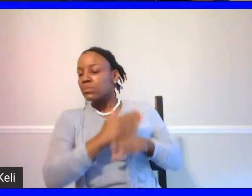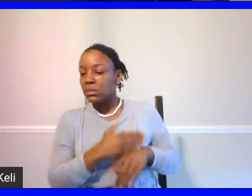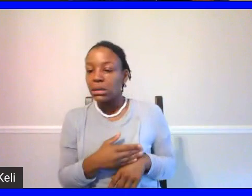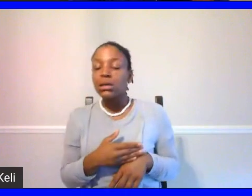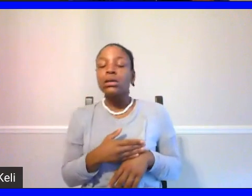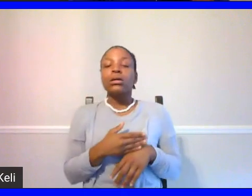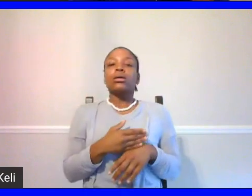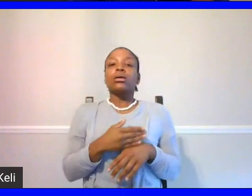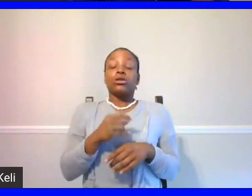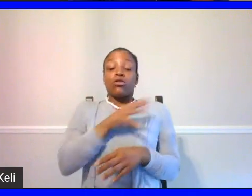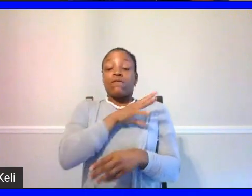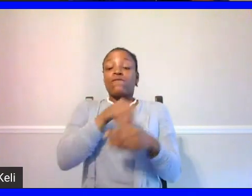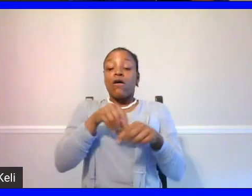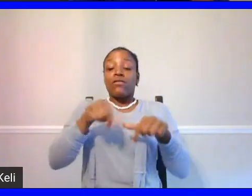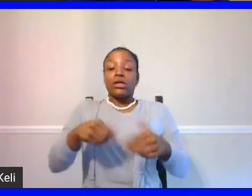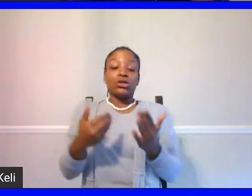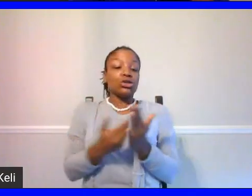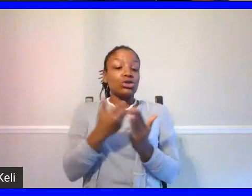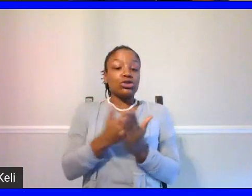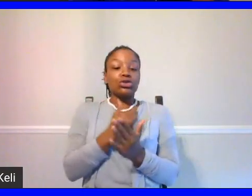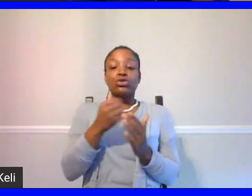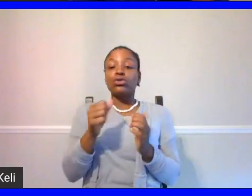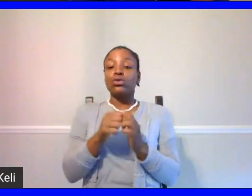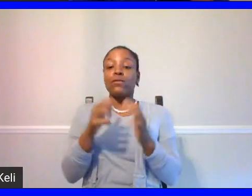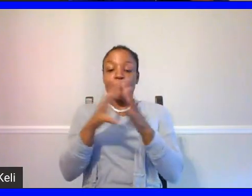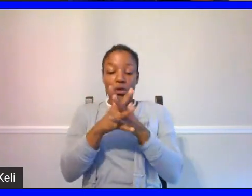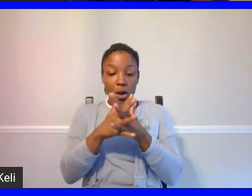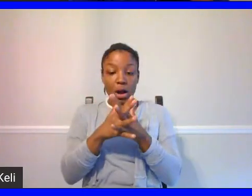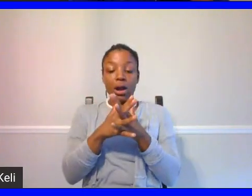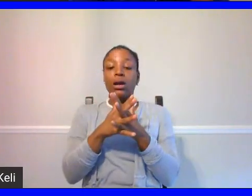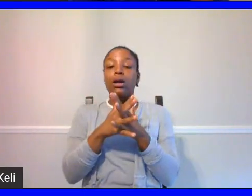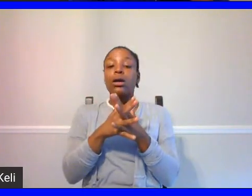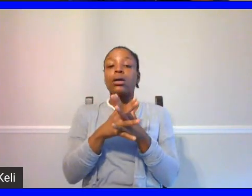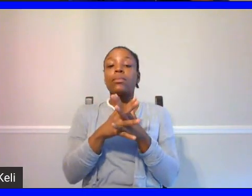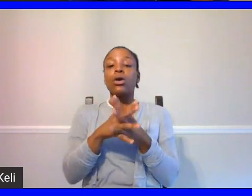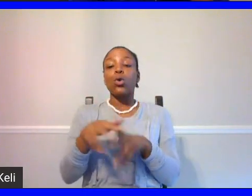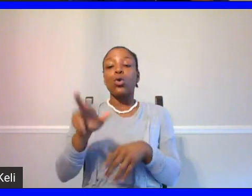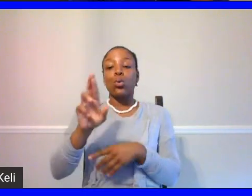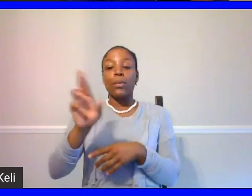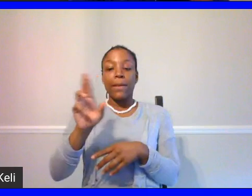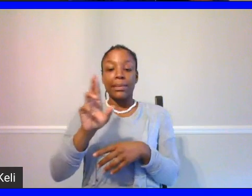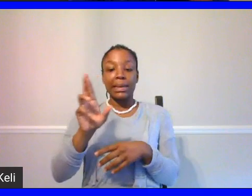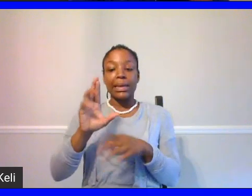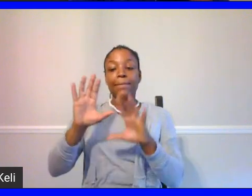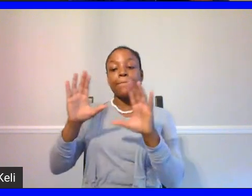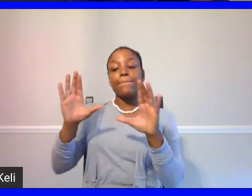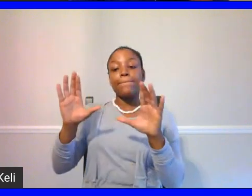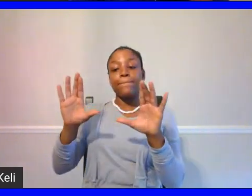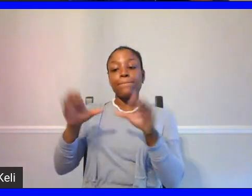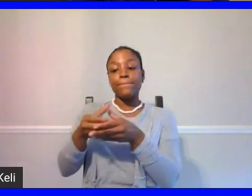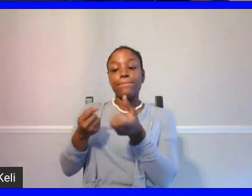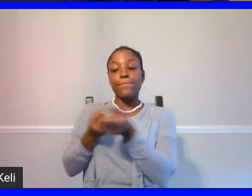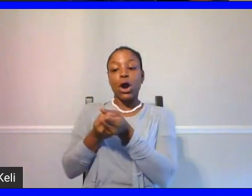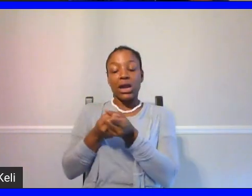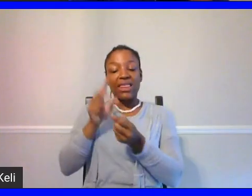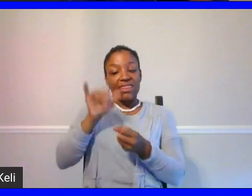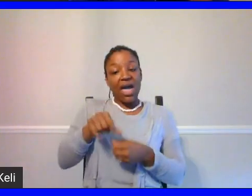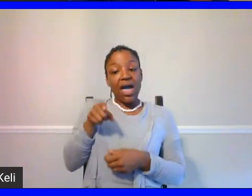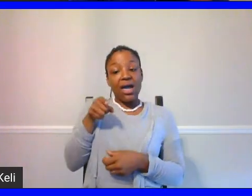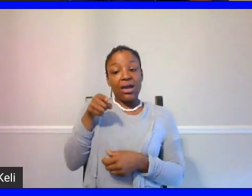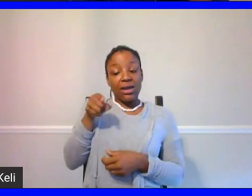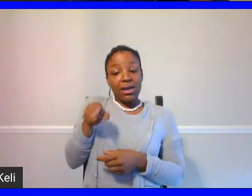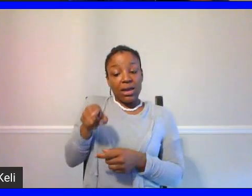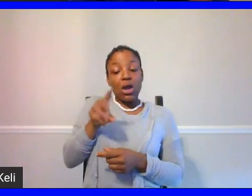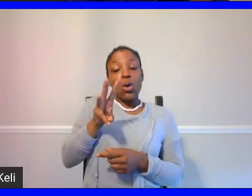formation of the newly formed Republican Party, which would bring Abraham Lincoln, you know, into the White House, the Wide Awakes